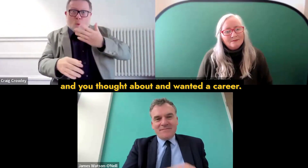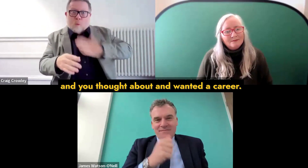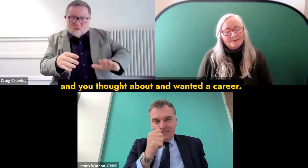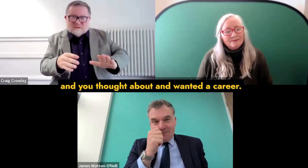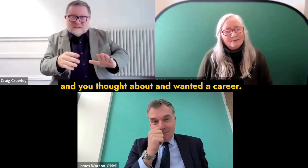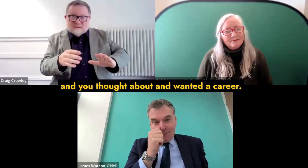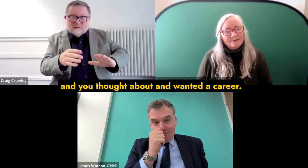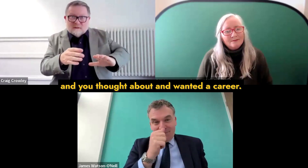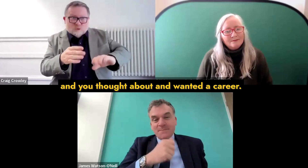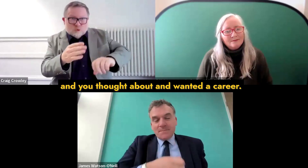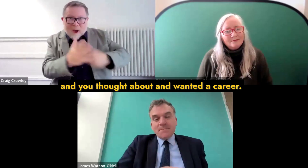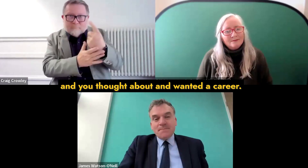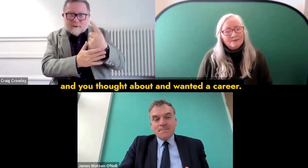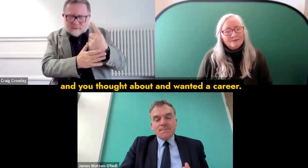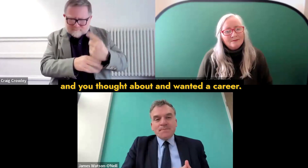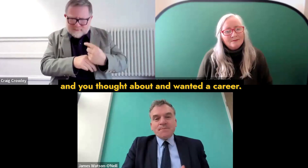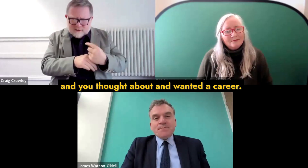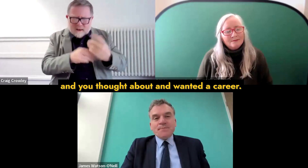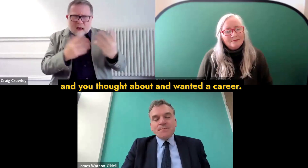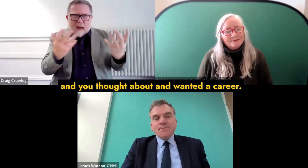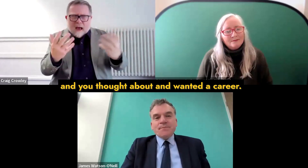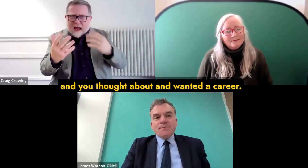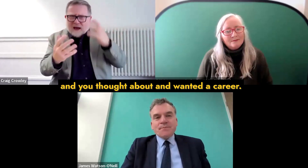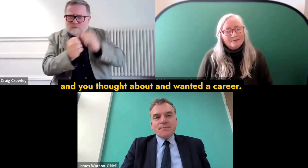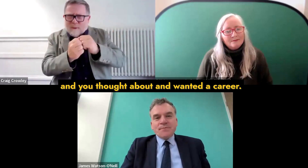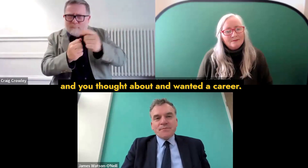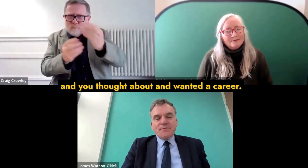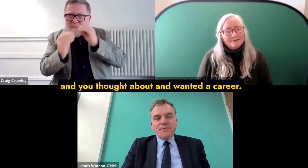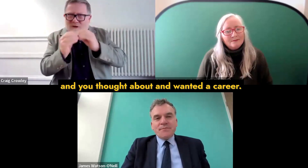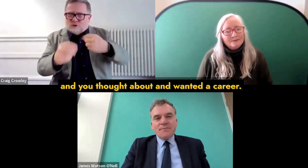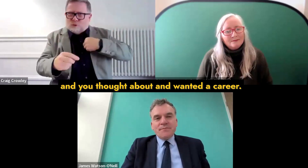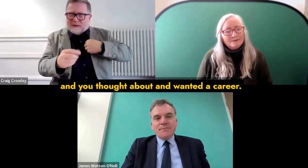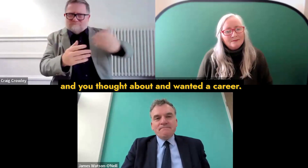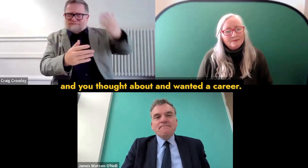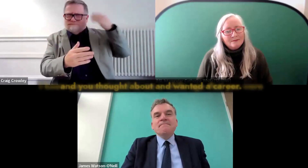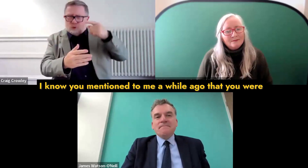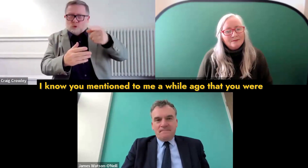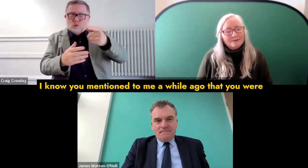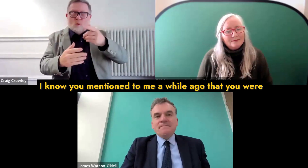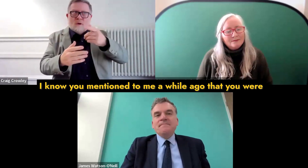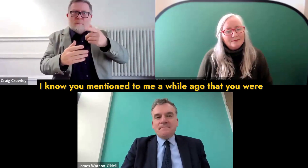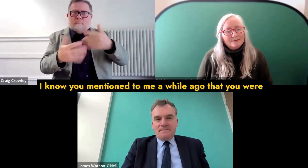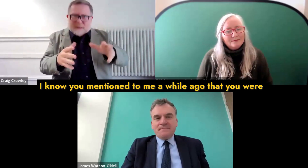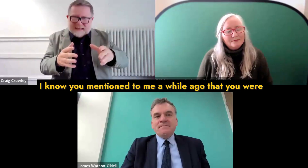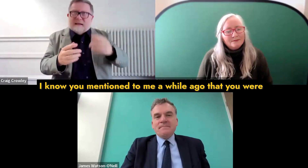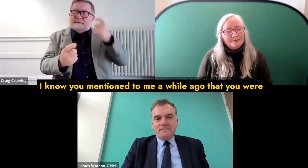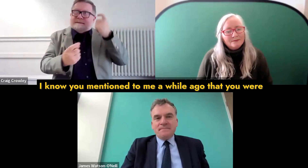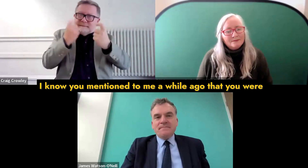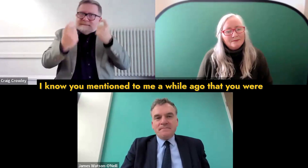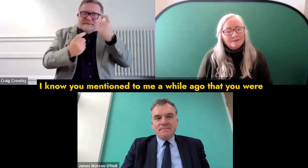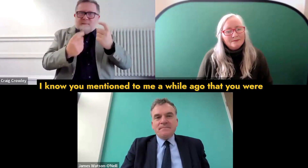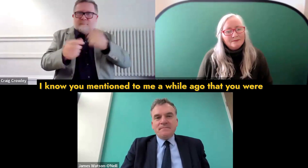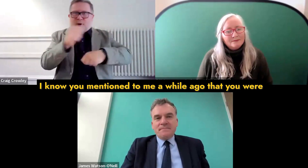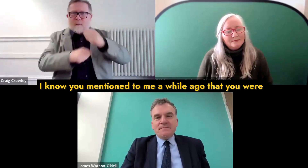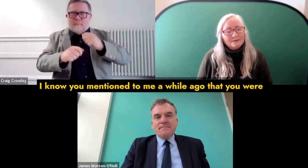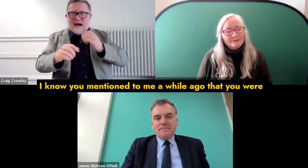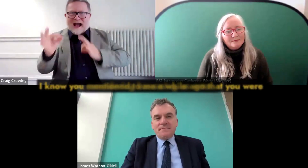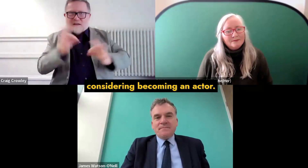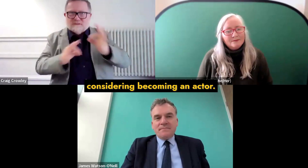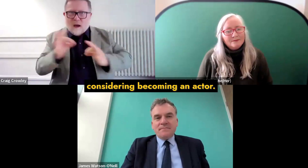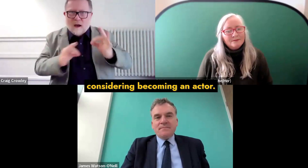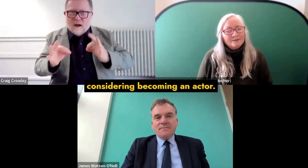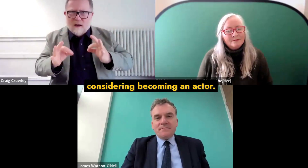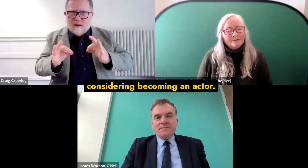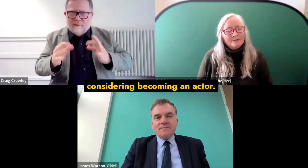and you thought about and wanted a career. I know you mentioned to me a while ago that you